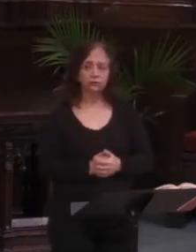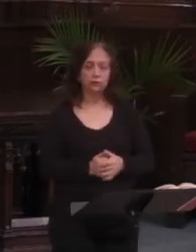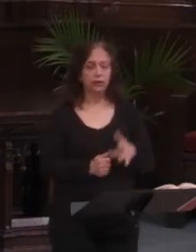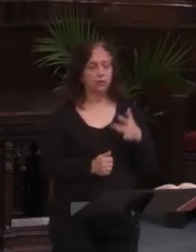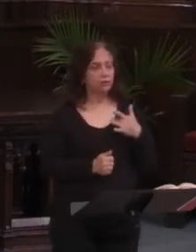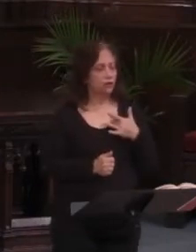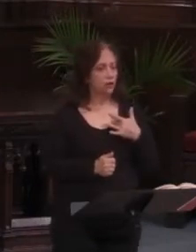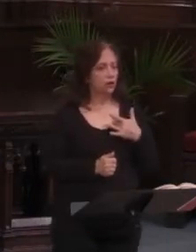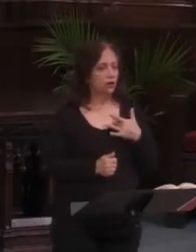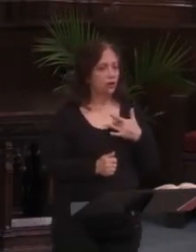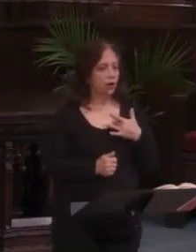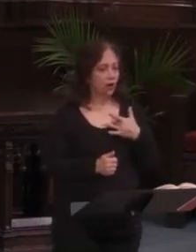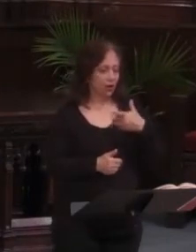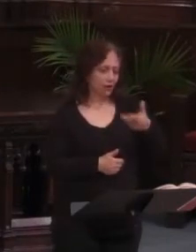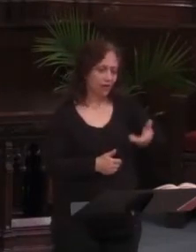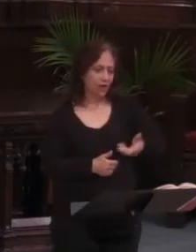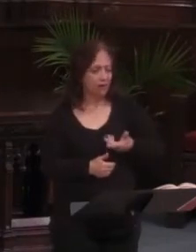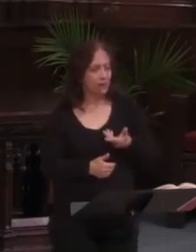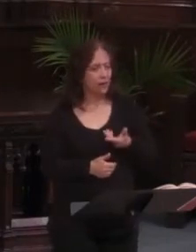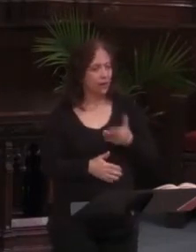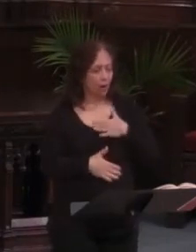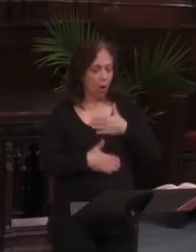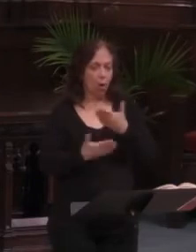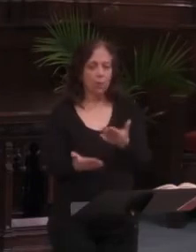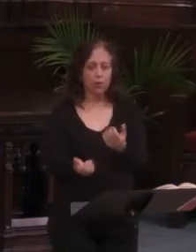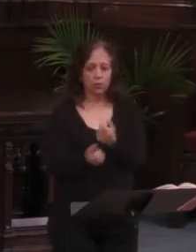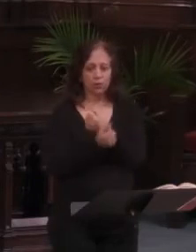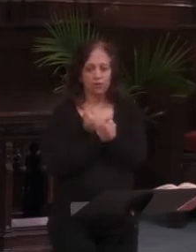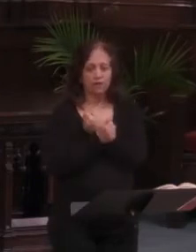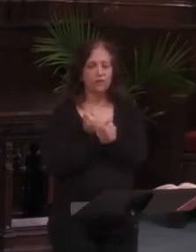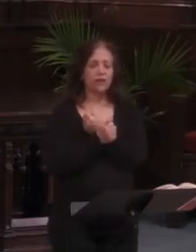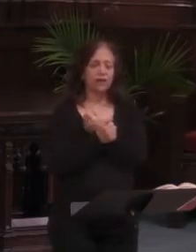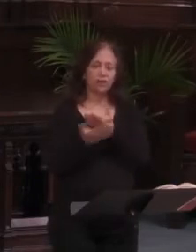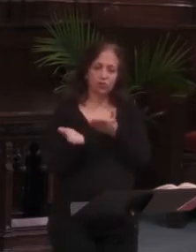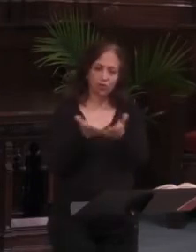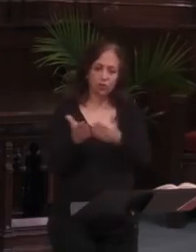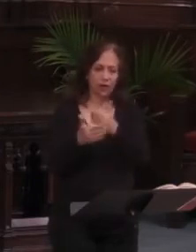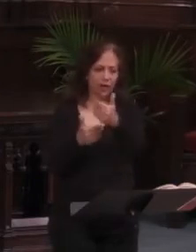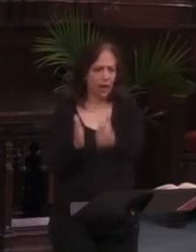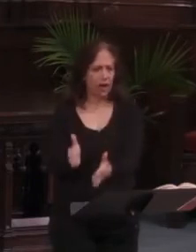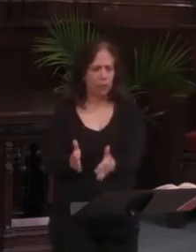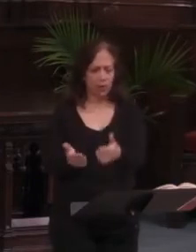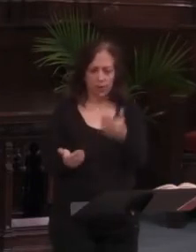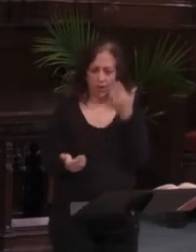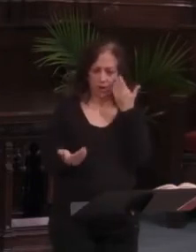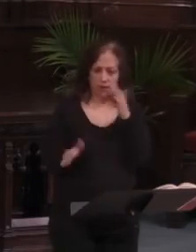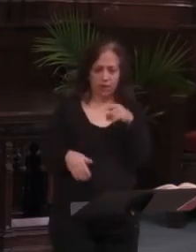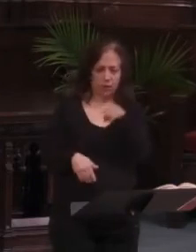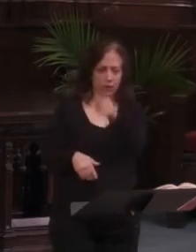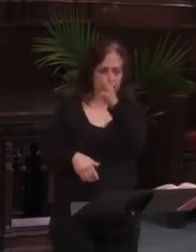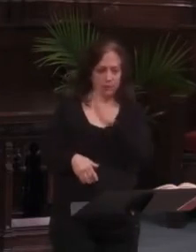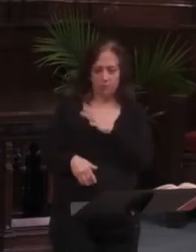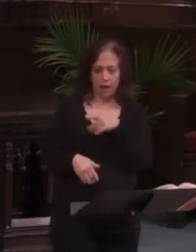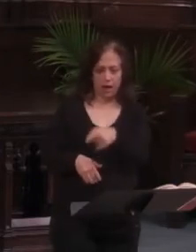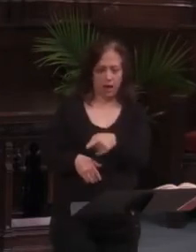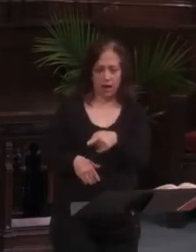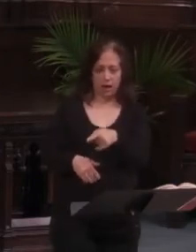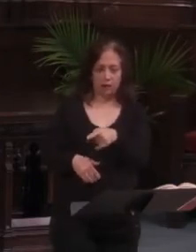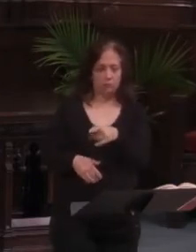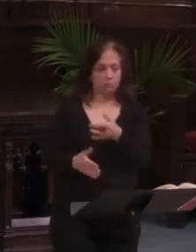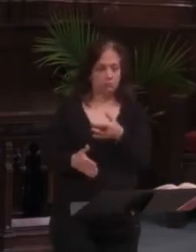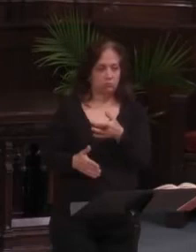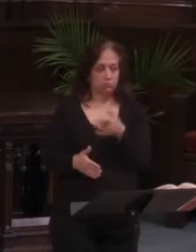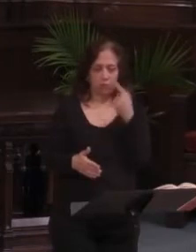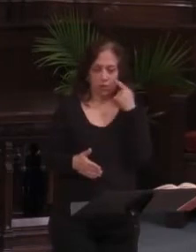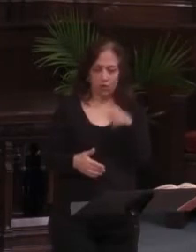of hospitality, open to loving and serving their neighbor, even this man that they thought they had never before